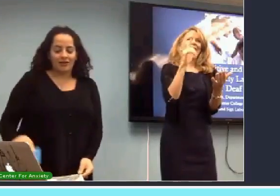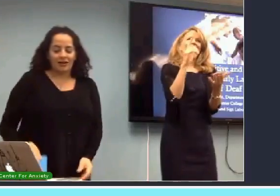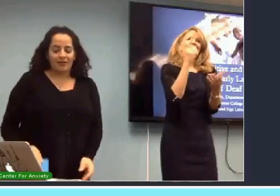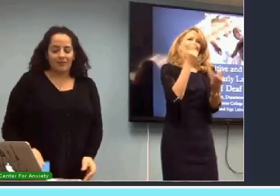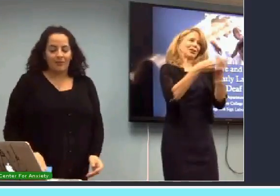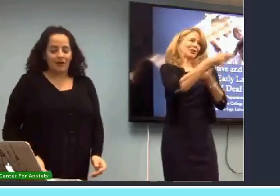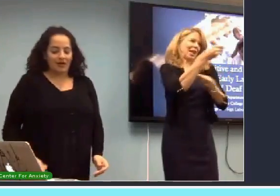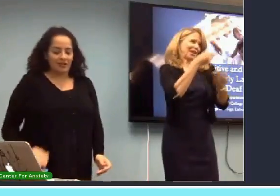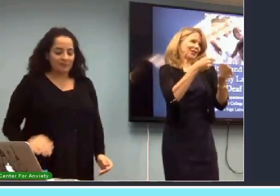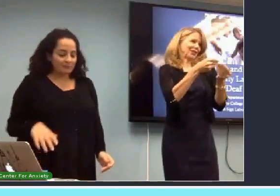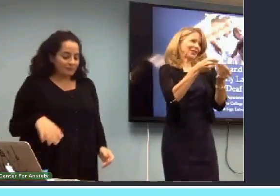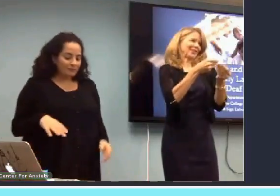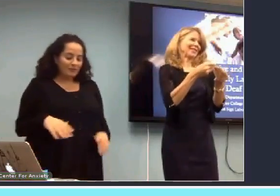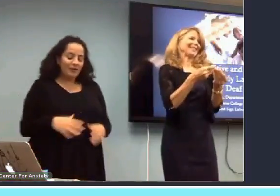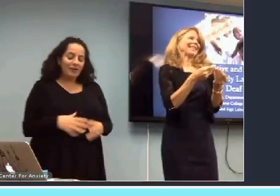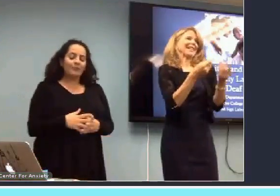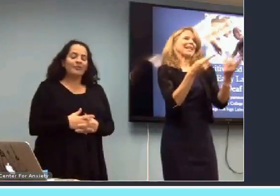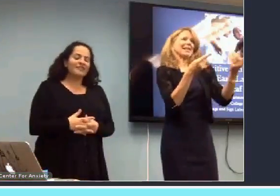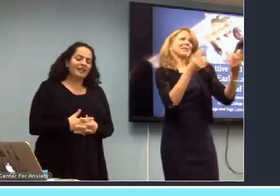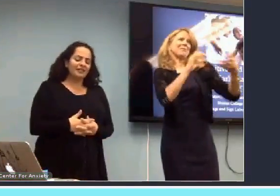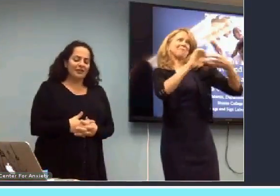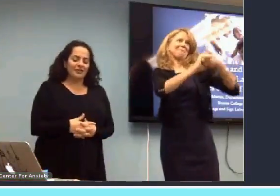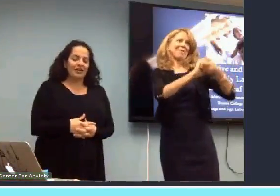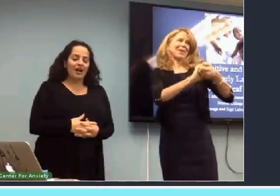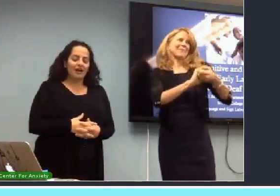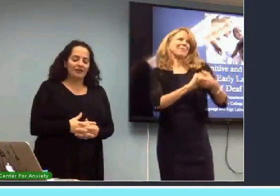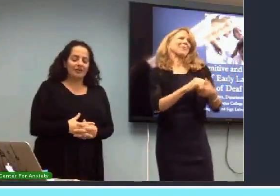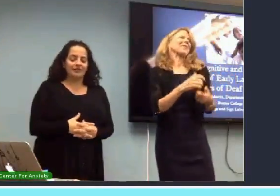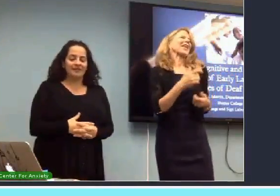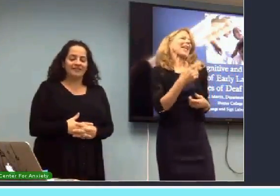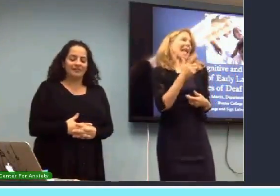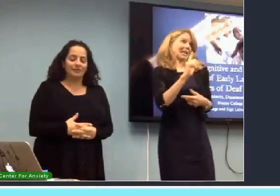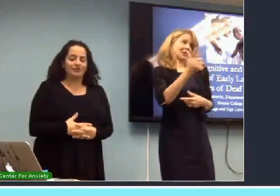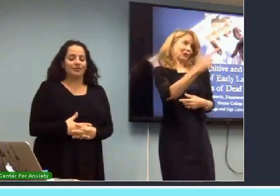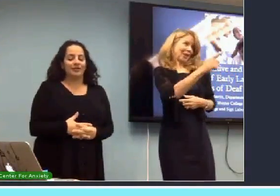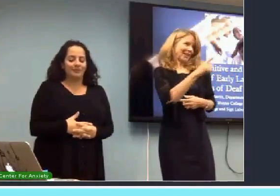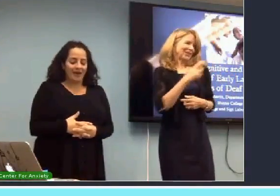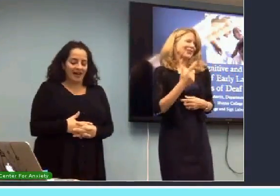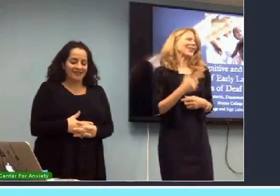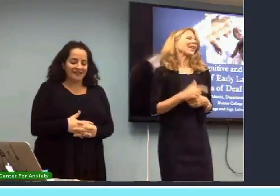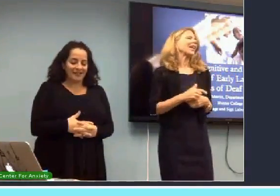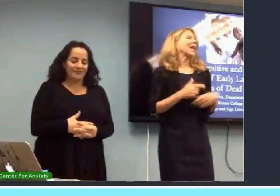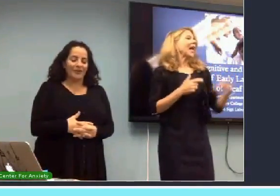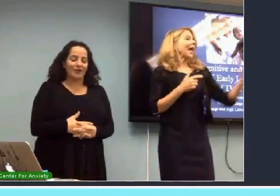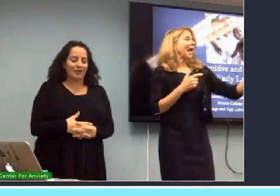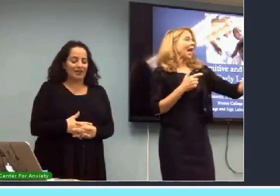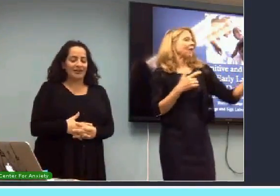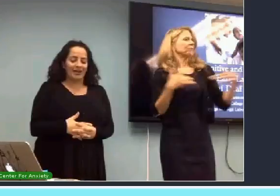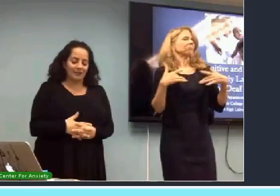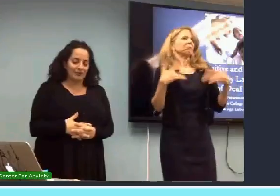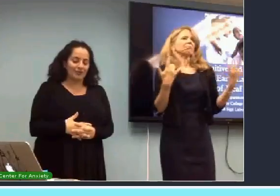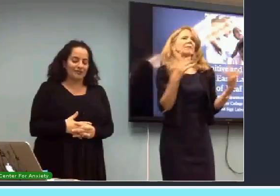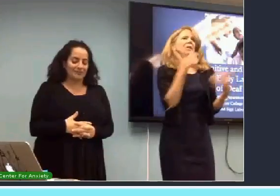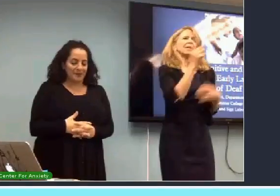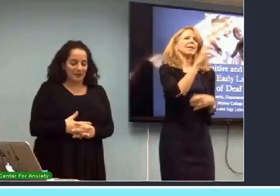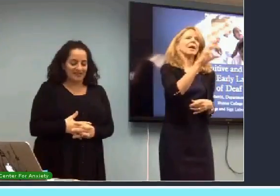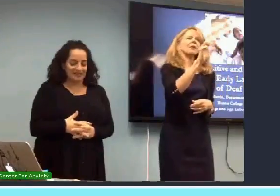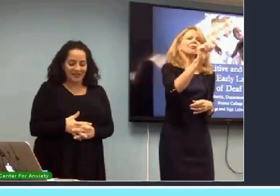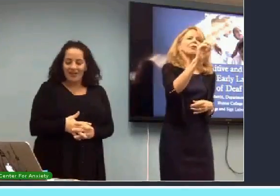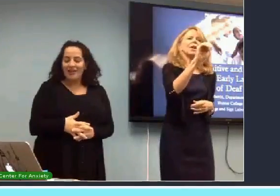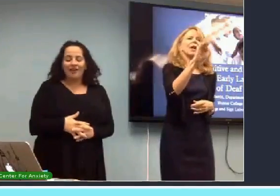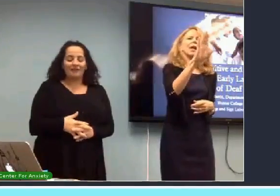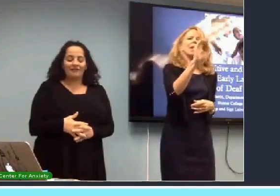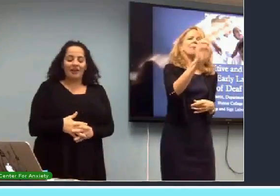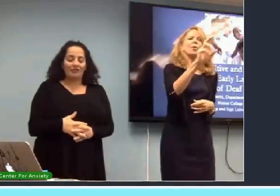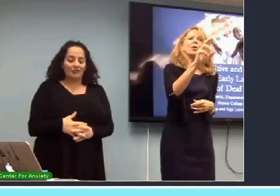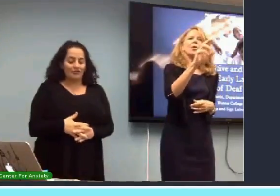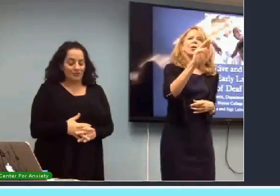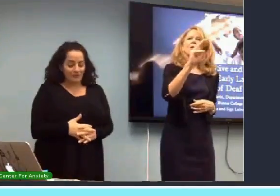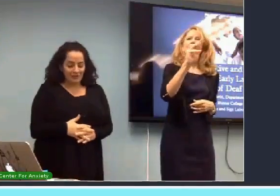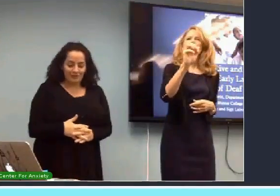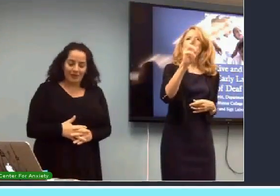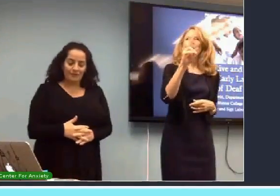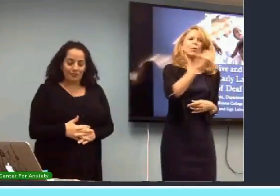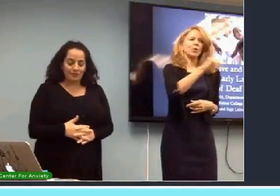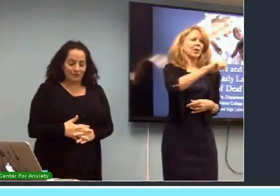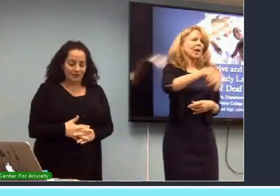Dr. Andrew Martin present on the cognitive and social impacts of early language experience of deaf